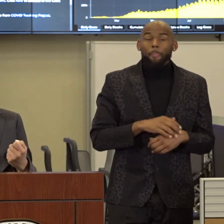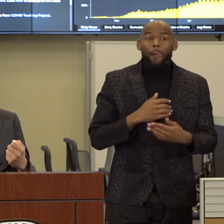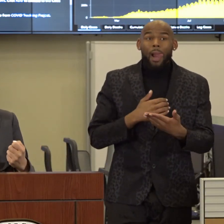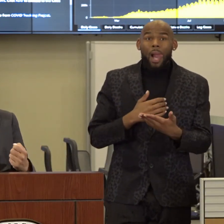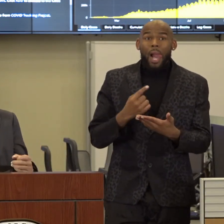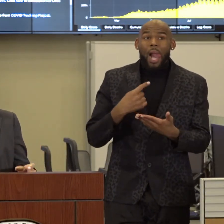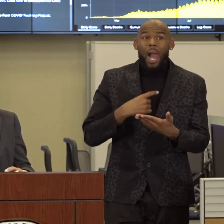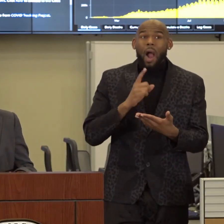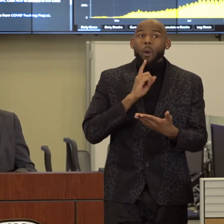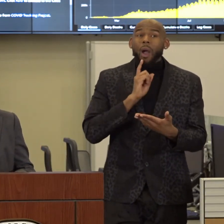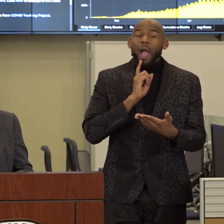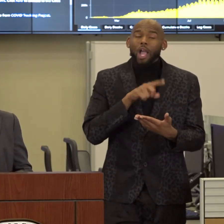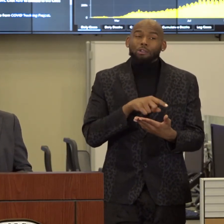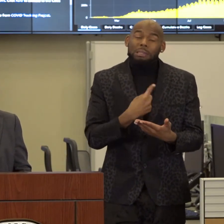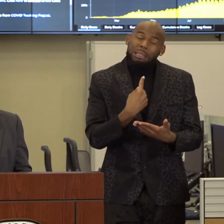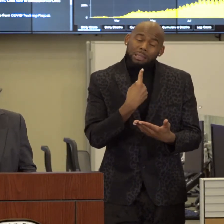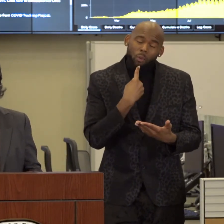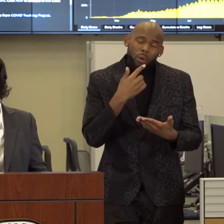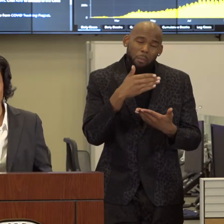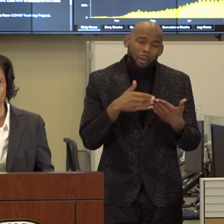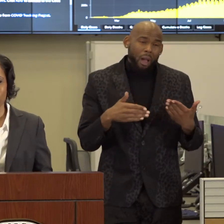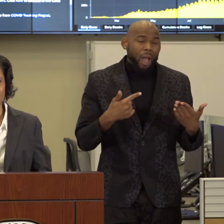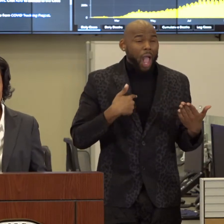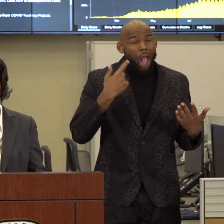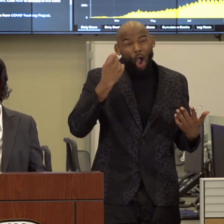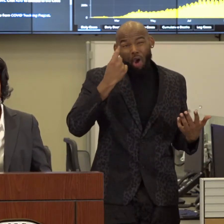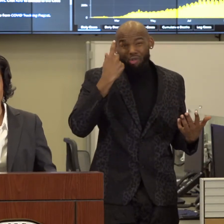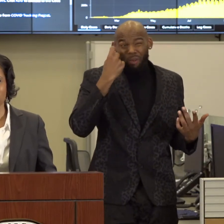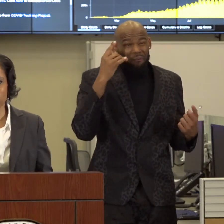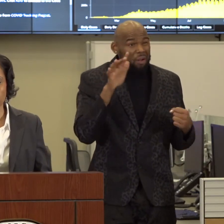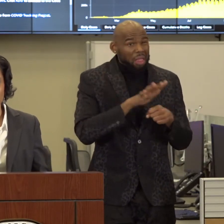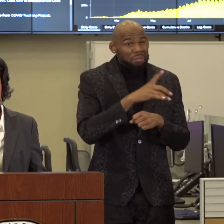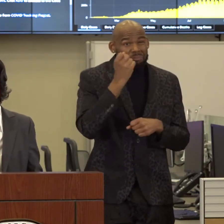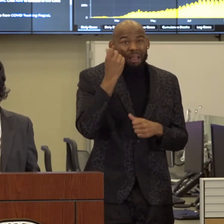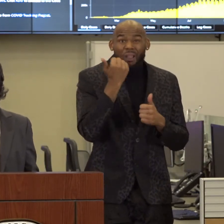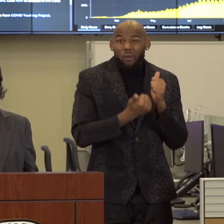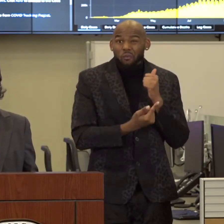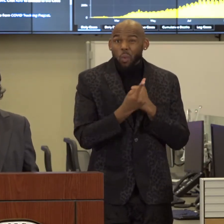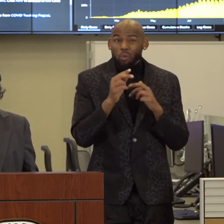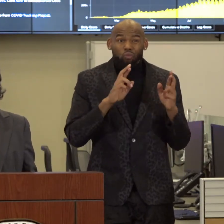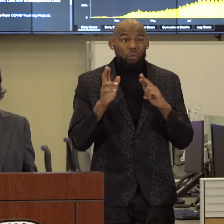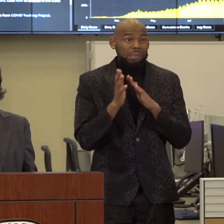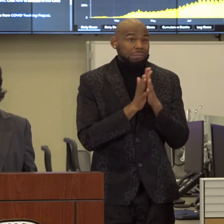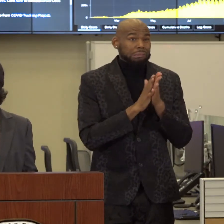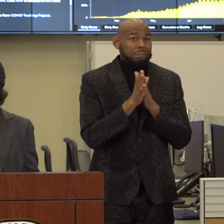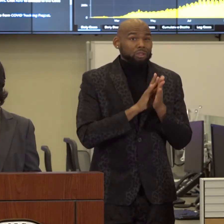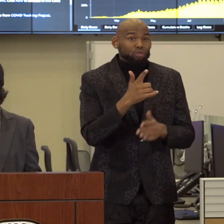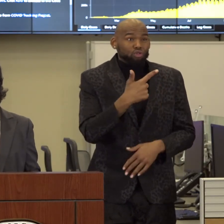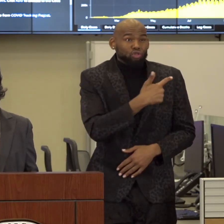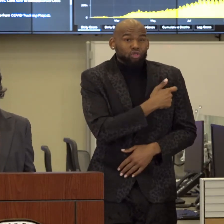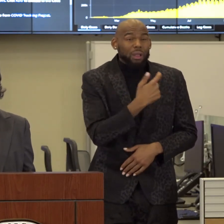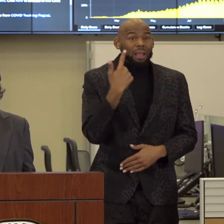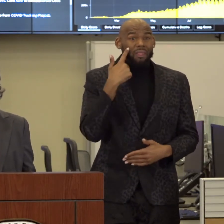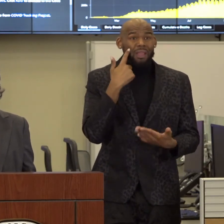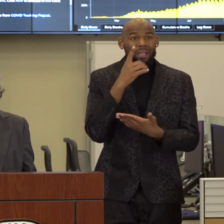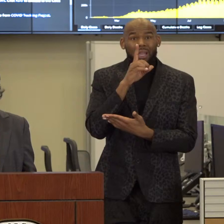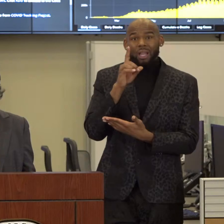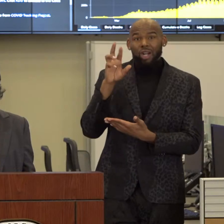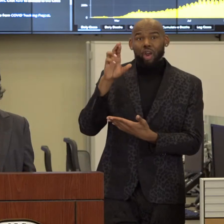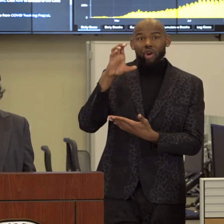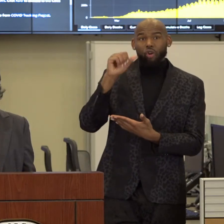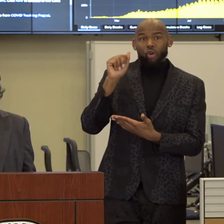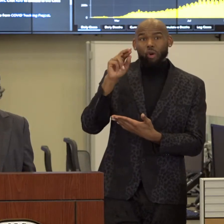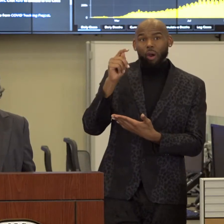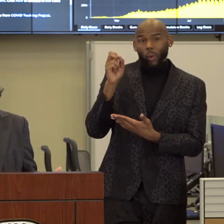Well, I'll answer the disappointment part of it. Yeah, I think it's totally understandable. I mean, everybody's eager to be vaccinated. I think Dr. Carter can speak